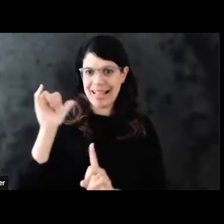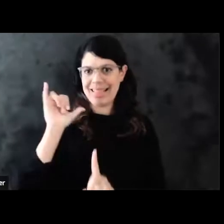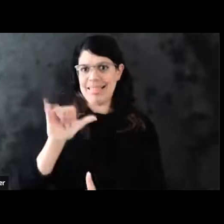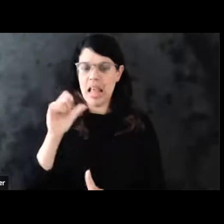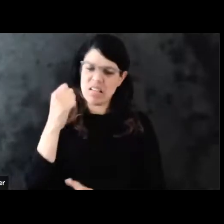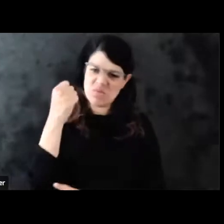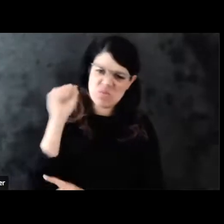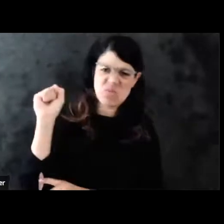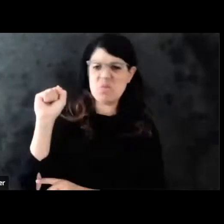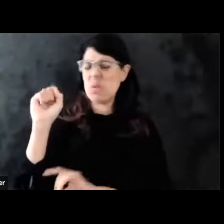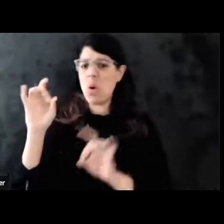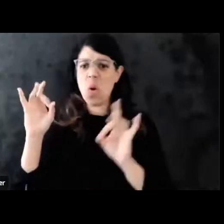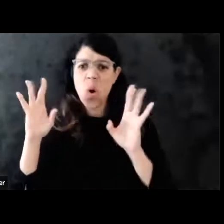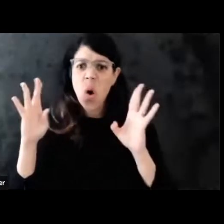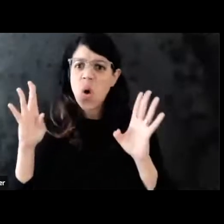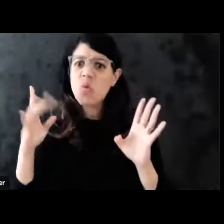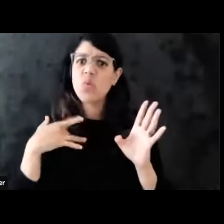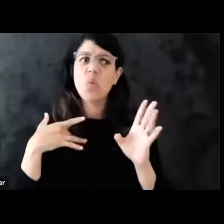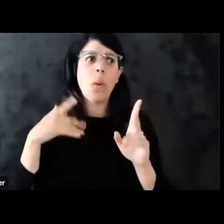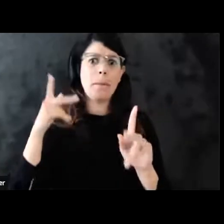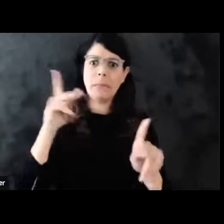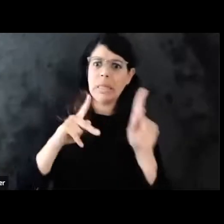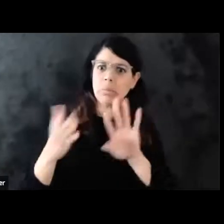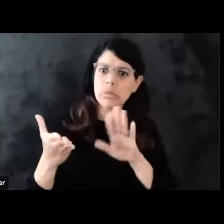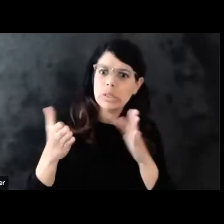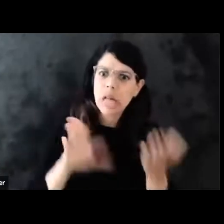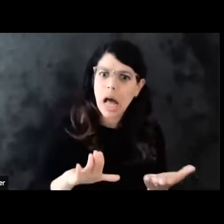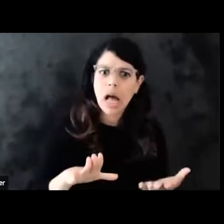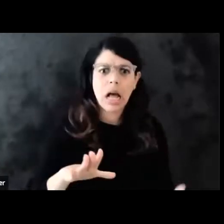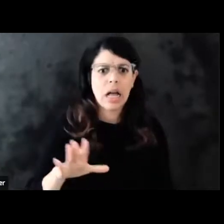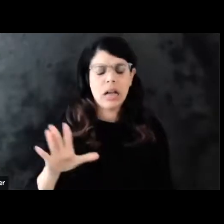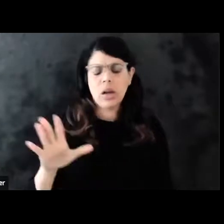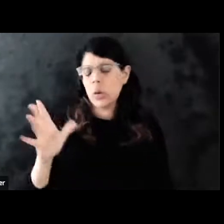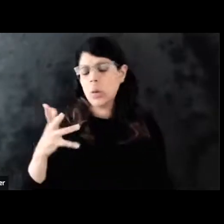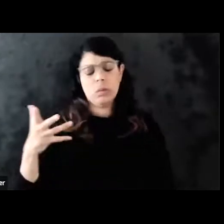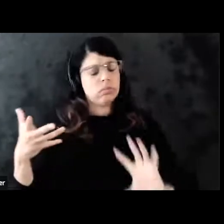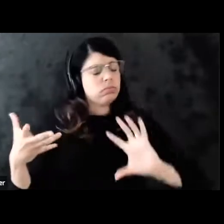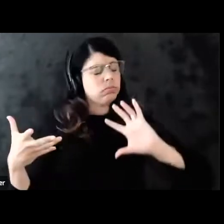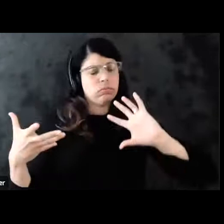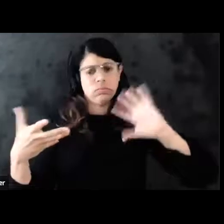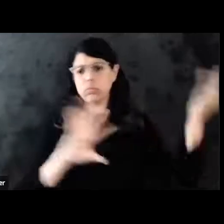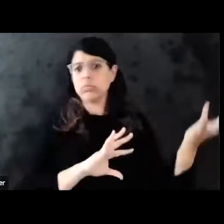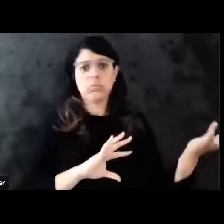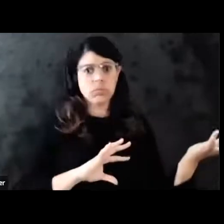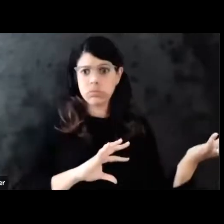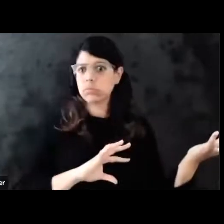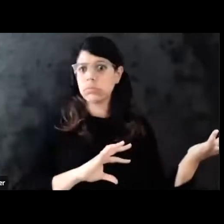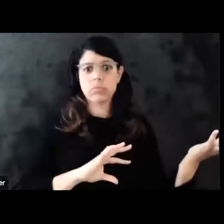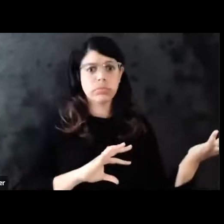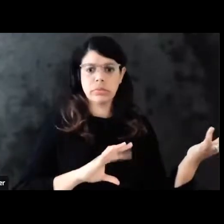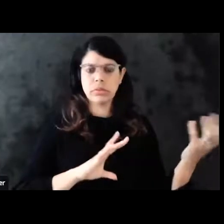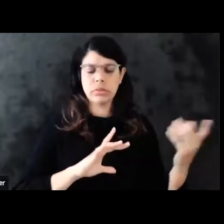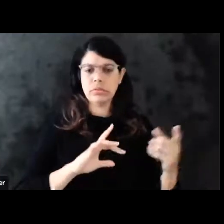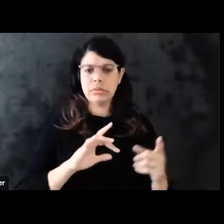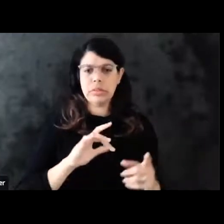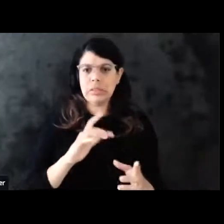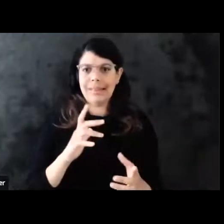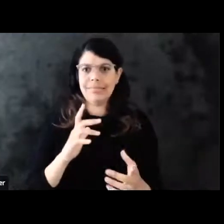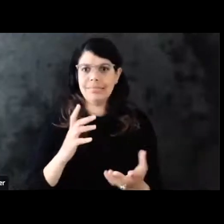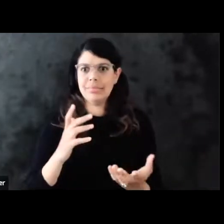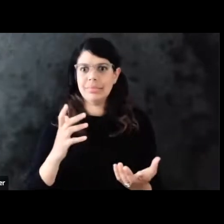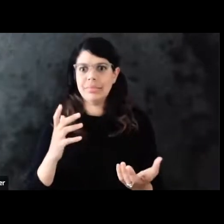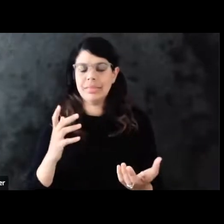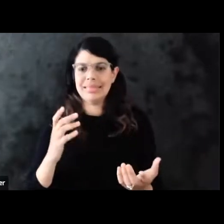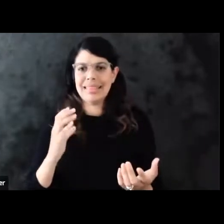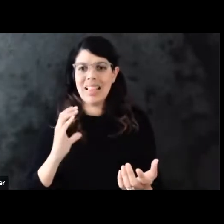the government's, headquarters, the House of the Congress.